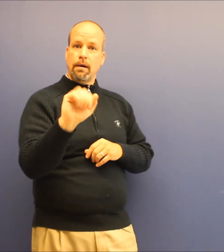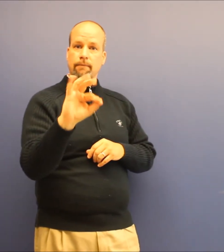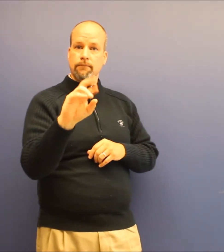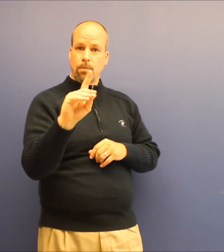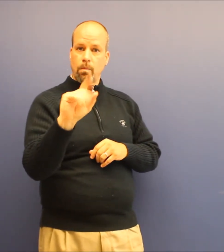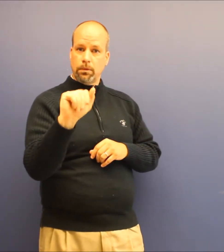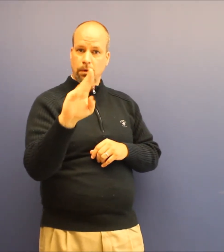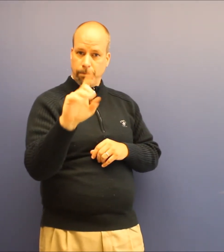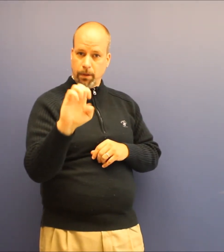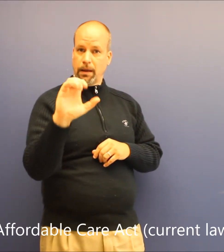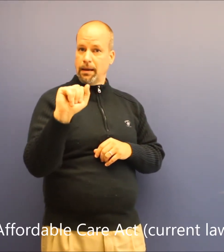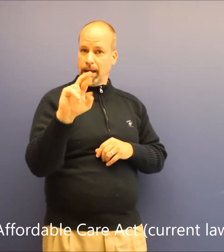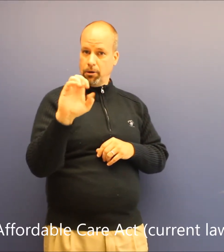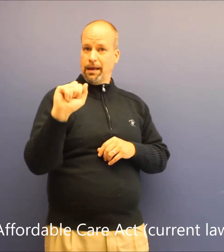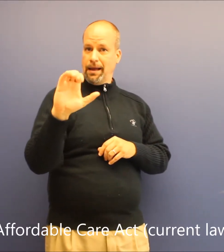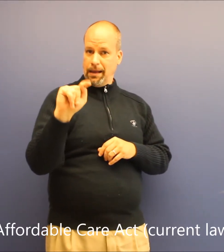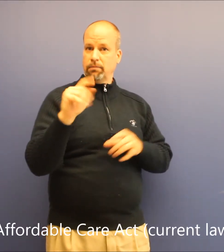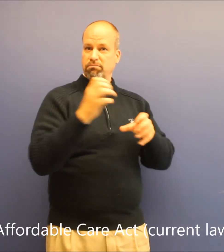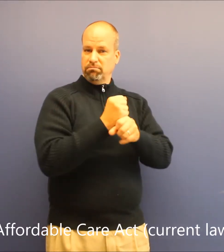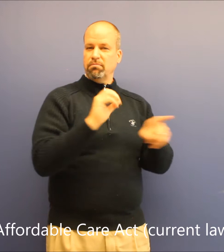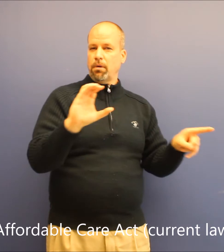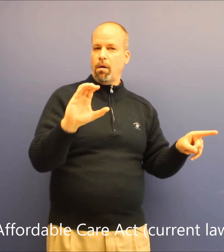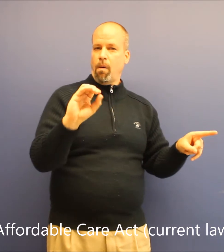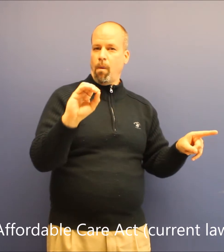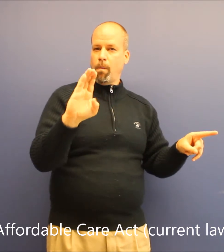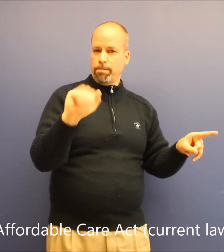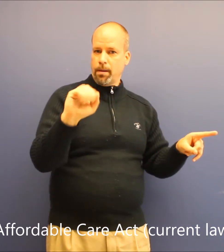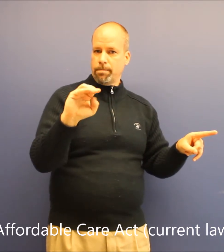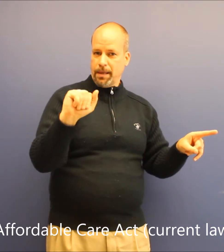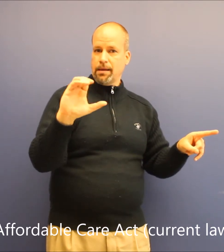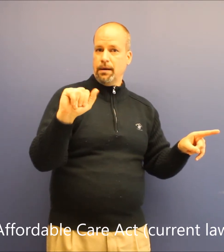With the Affordable Care Act, or Obamacare,